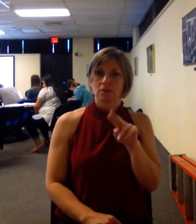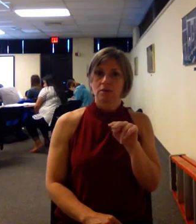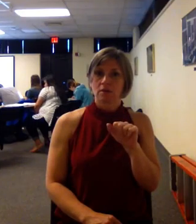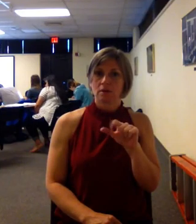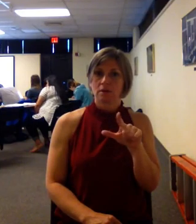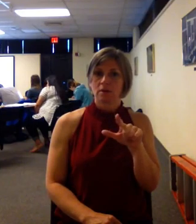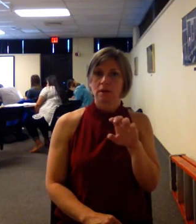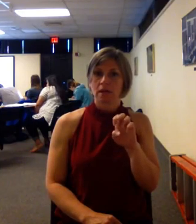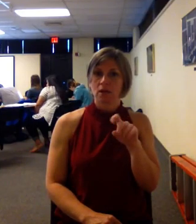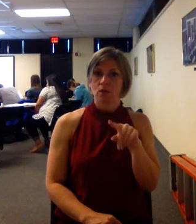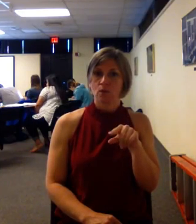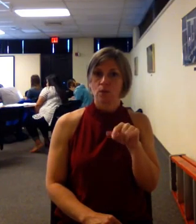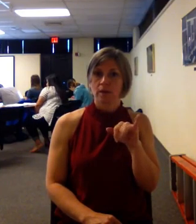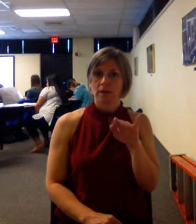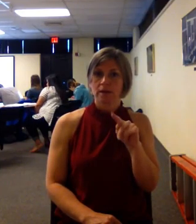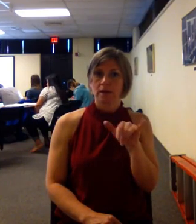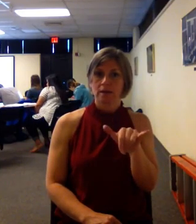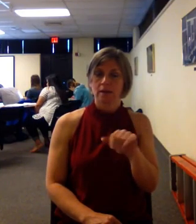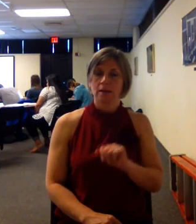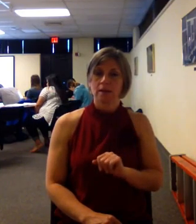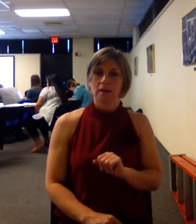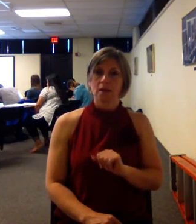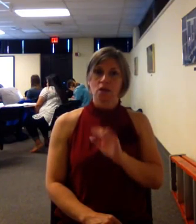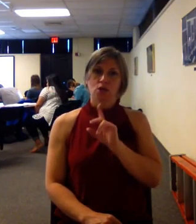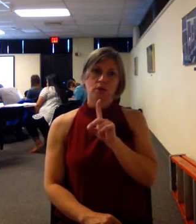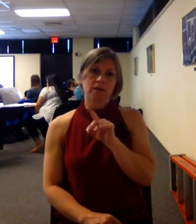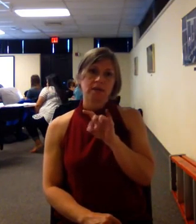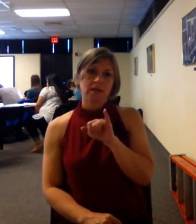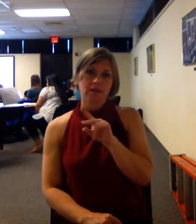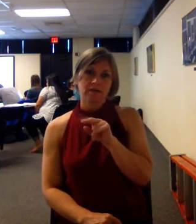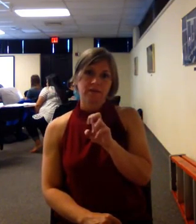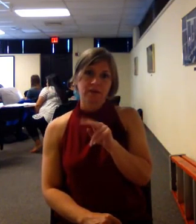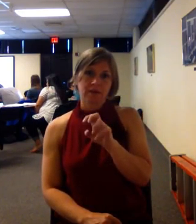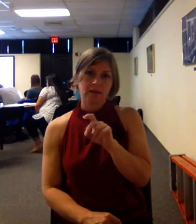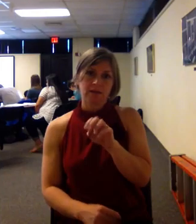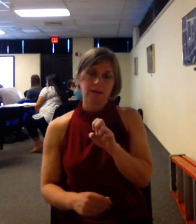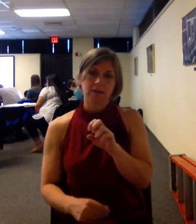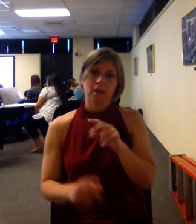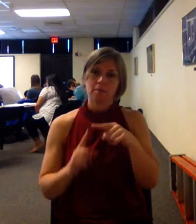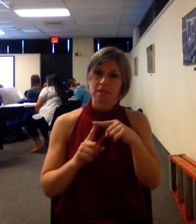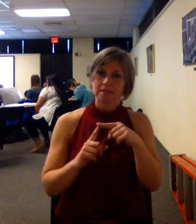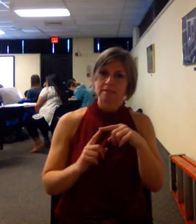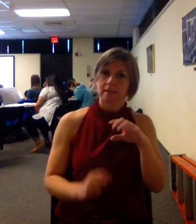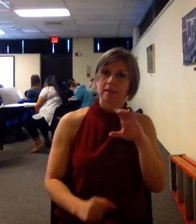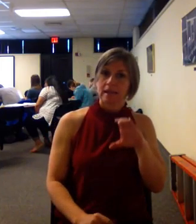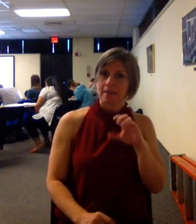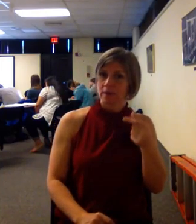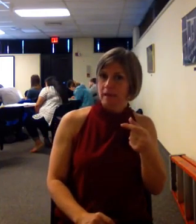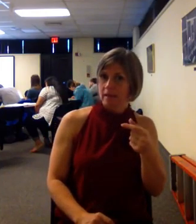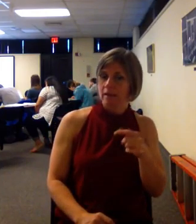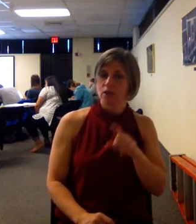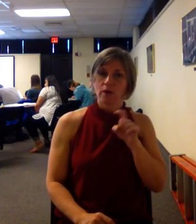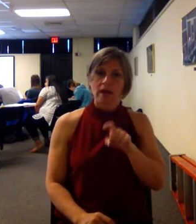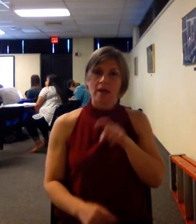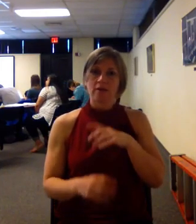remember, it's basically your dividend yield plus capital gain, but what's happening is you've got to take your float cost into account